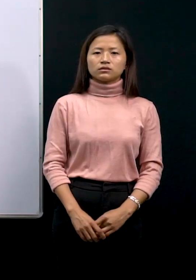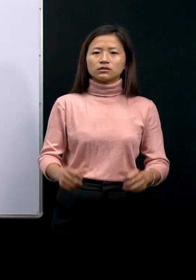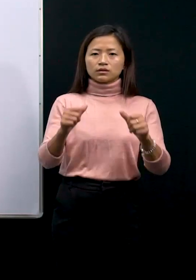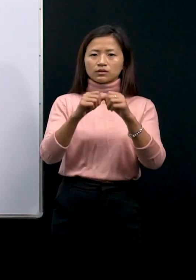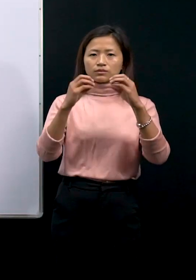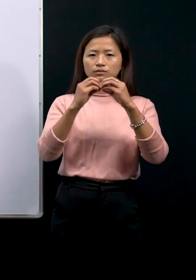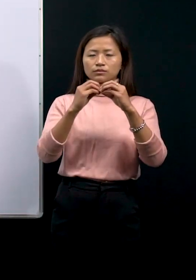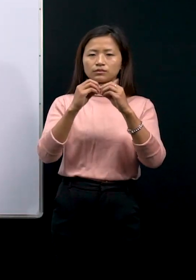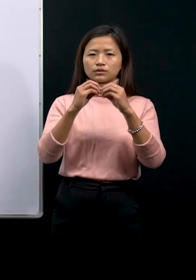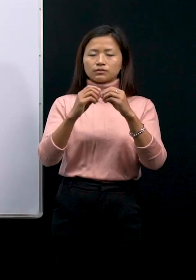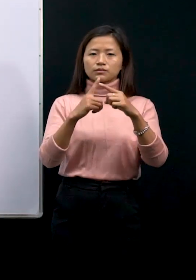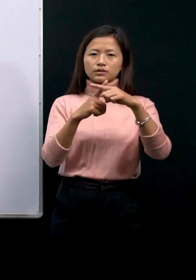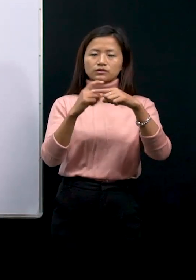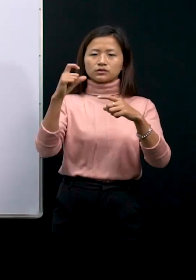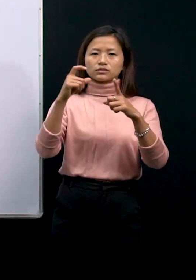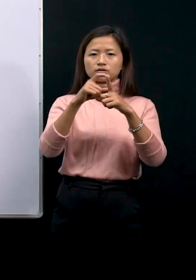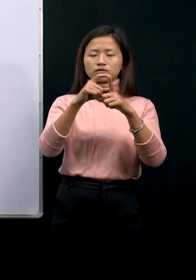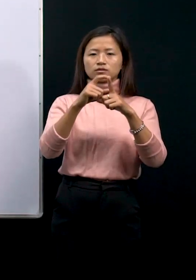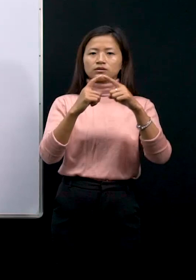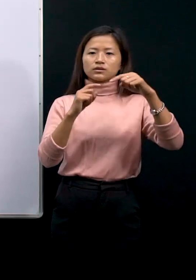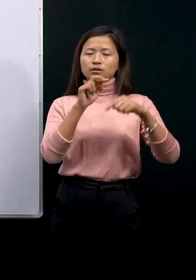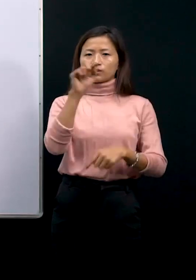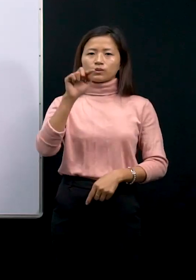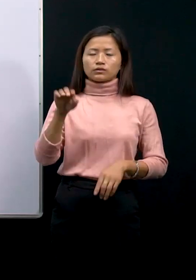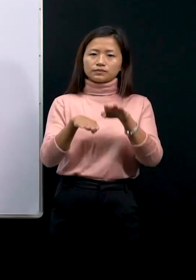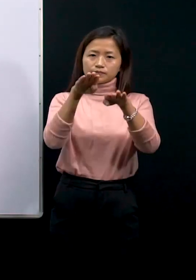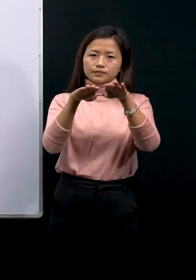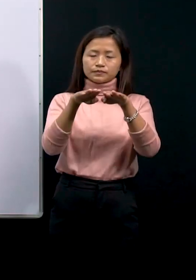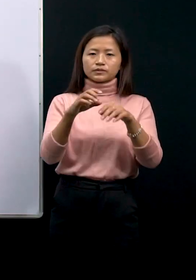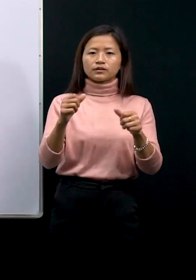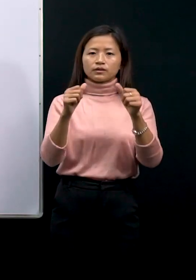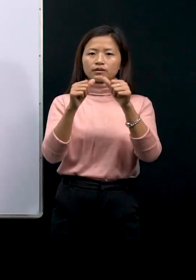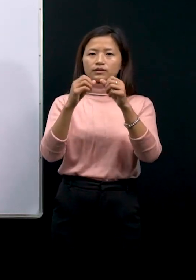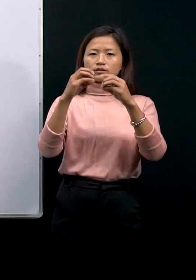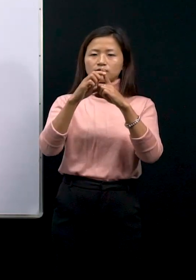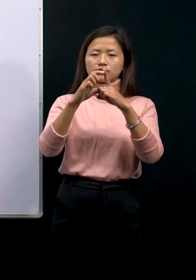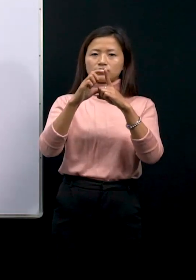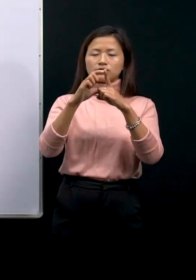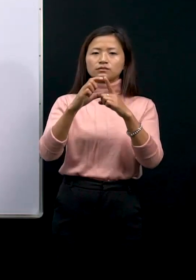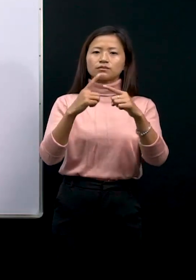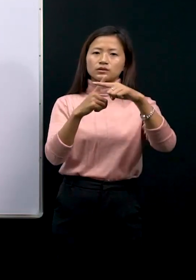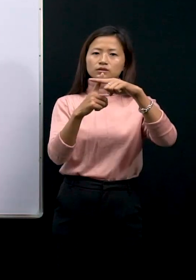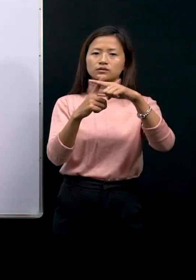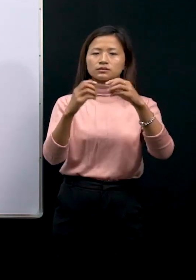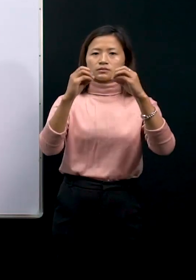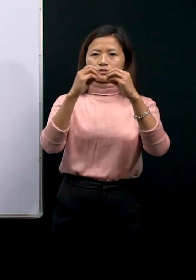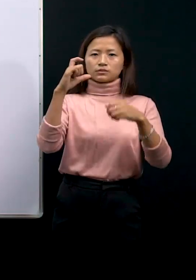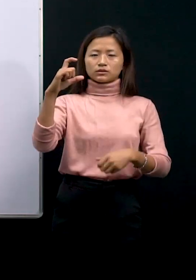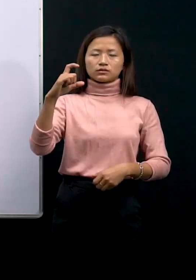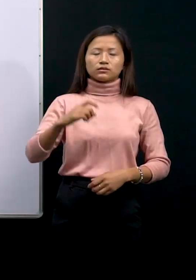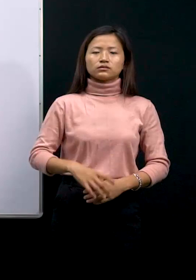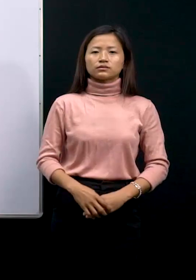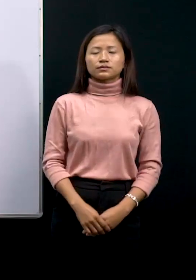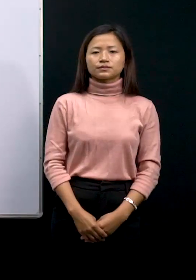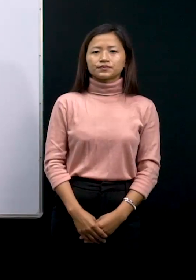AB plus CD equal to AD plus BC. AD